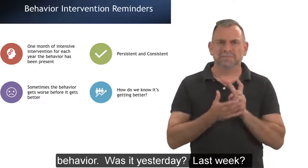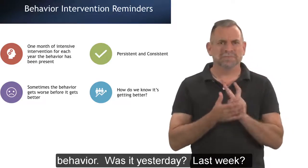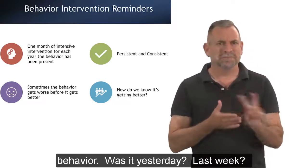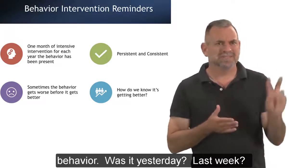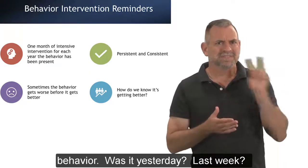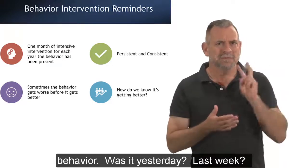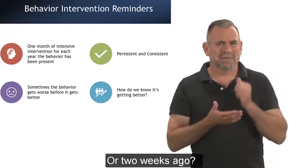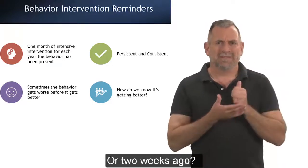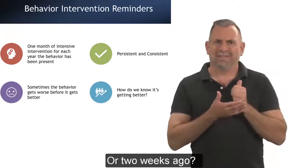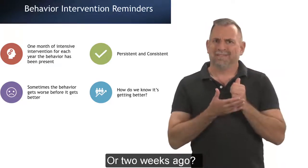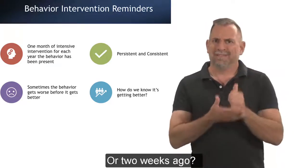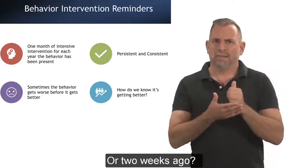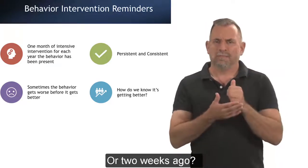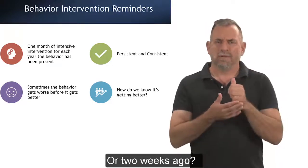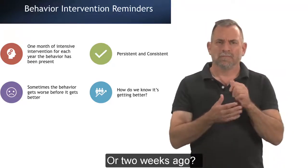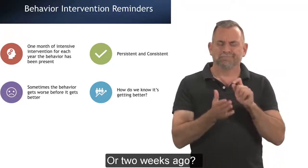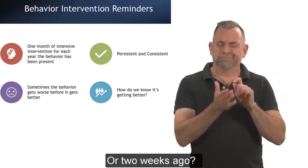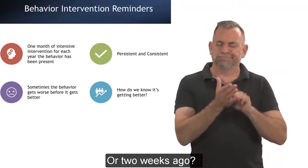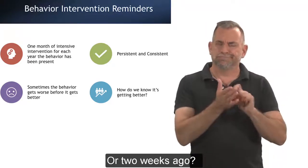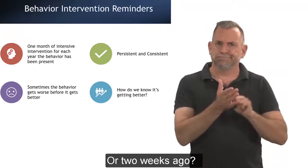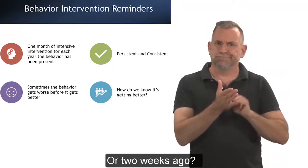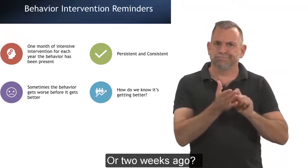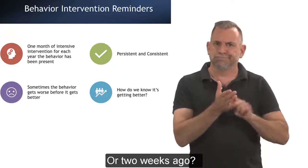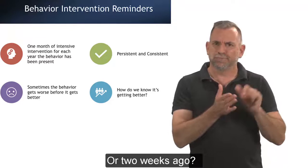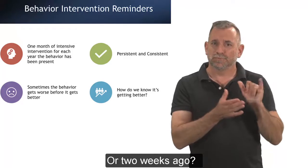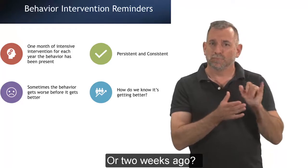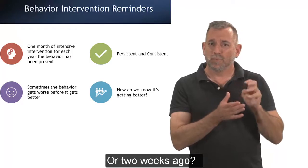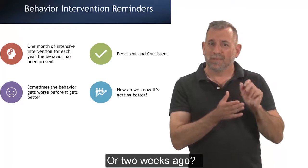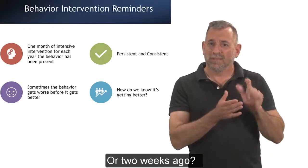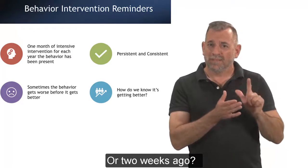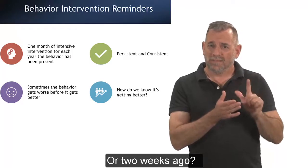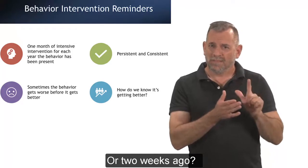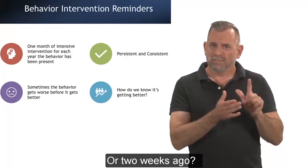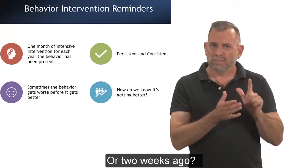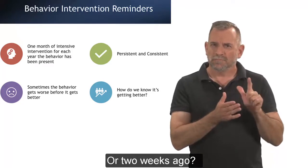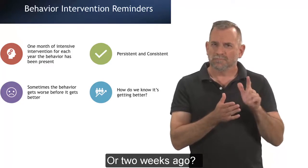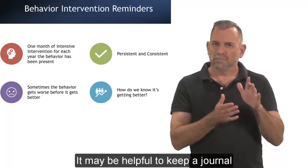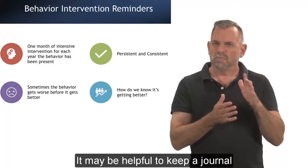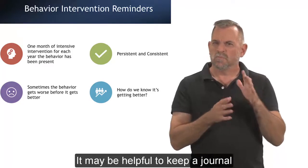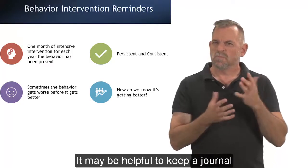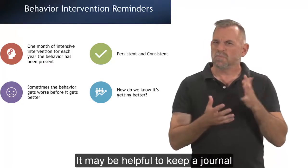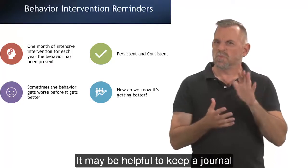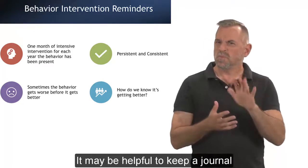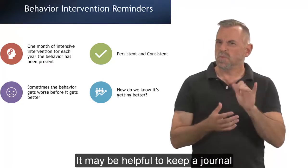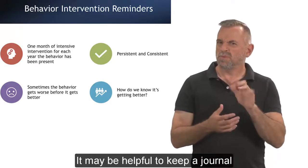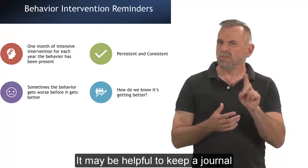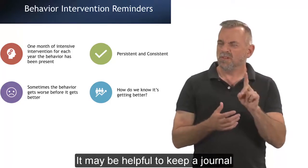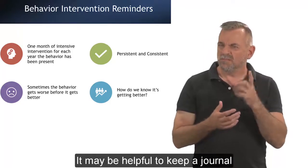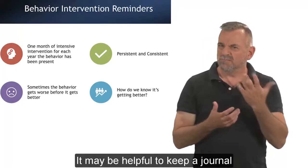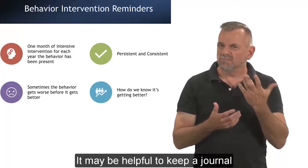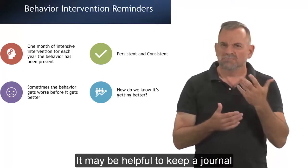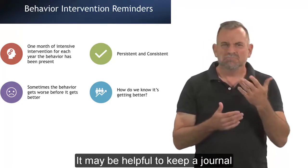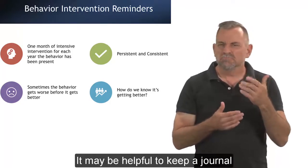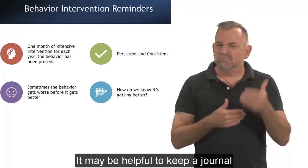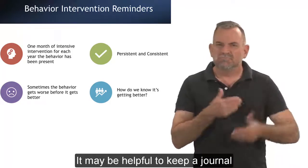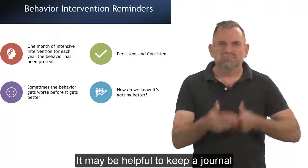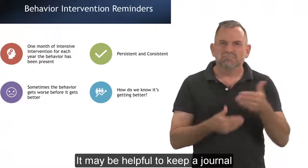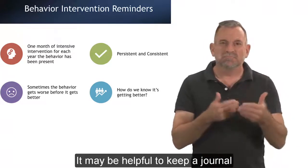week, or 2 weeks ago? It may be helpful to keep a journal and write down when